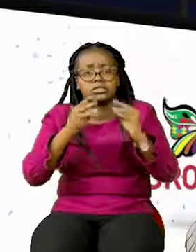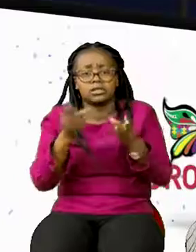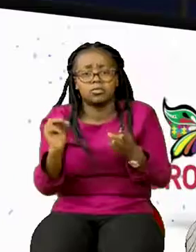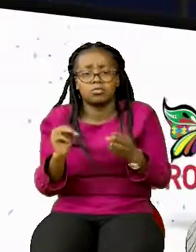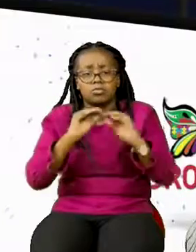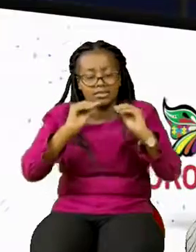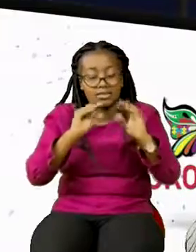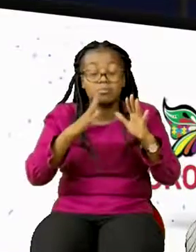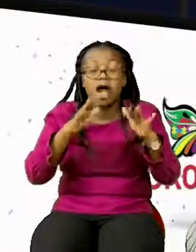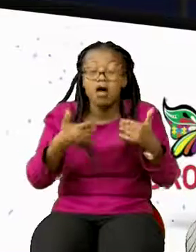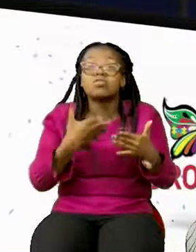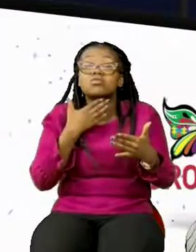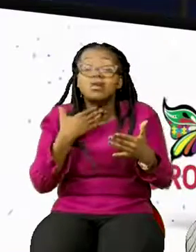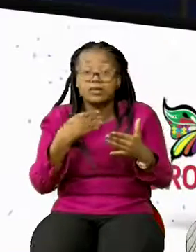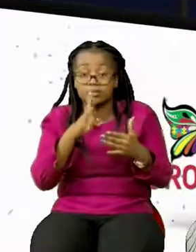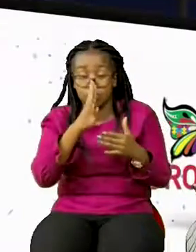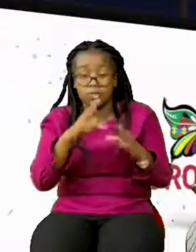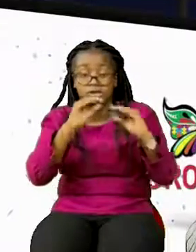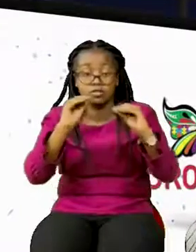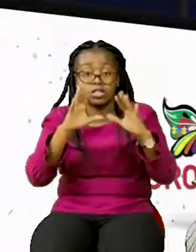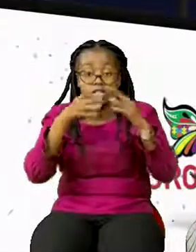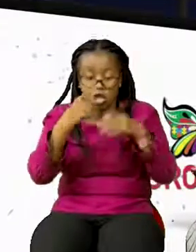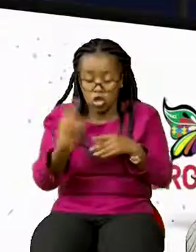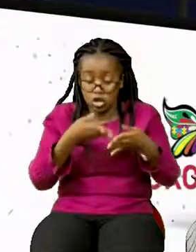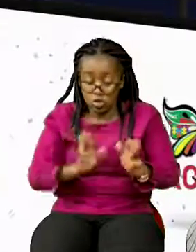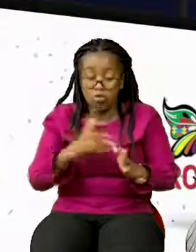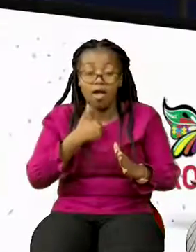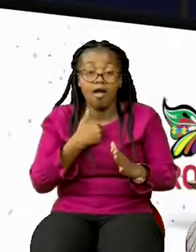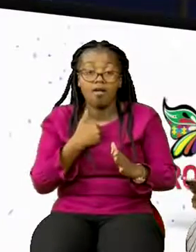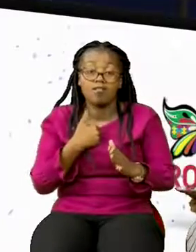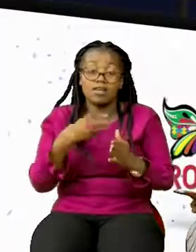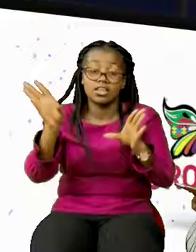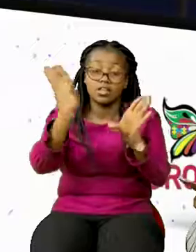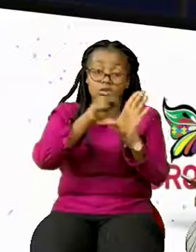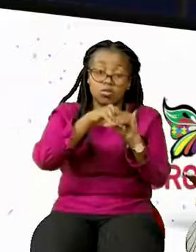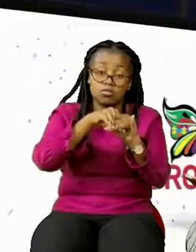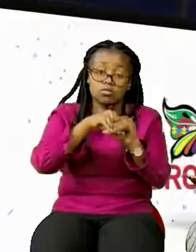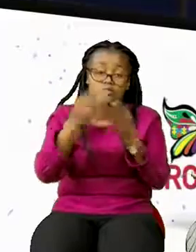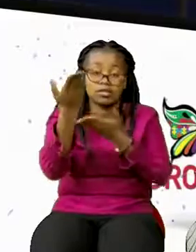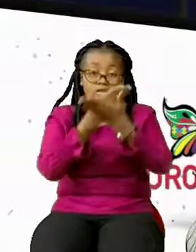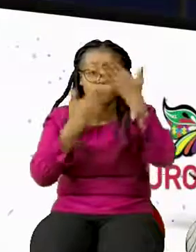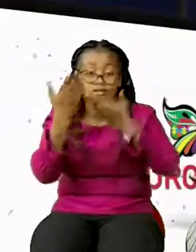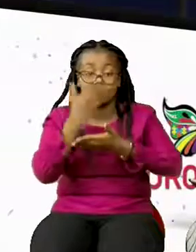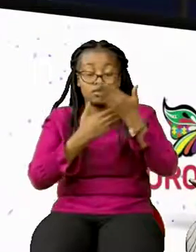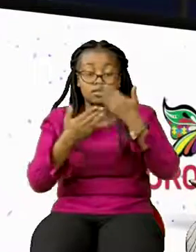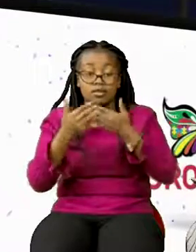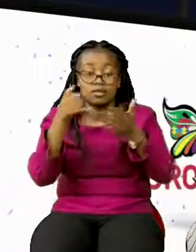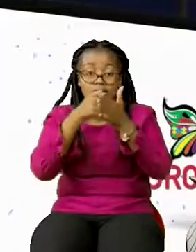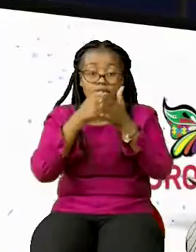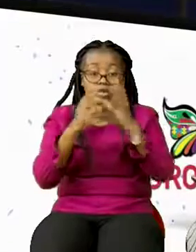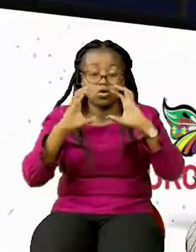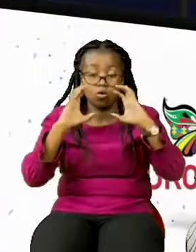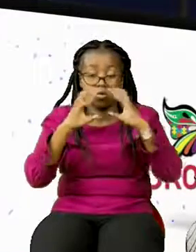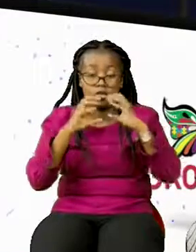and teach them the way they want to be taught. And that's the only way we will have an inclusive, an interactive, and an integrated